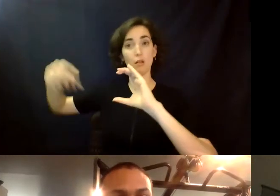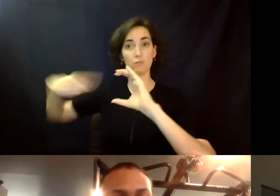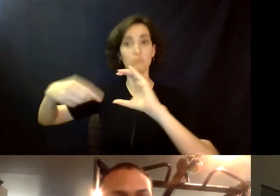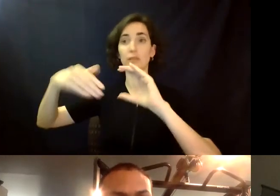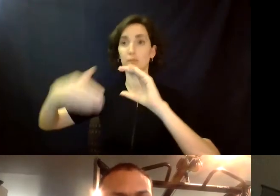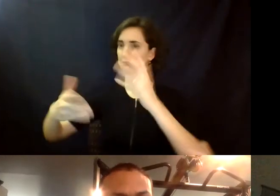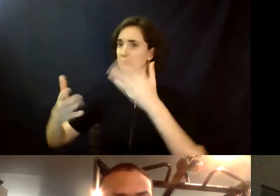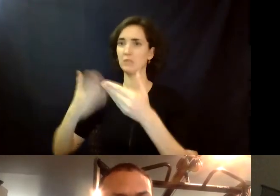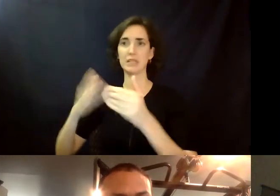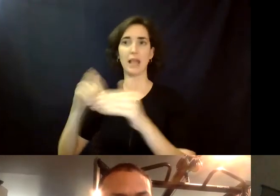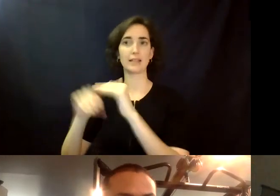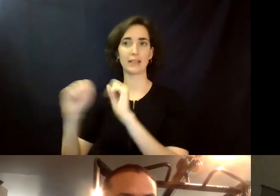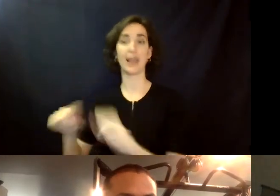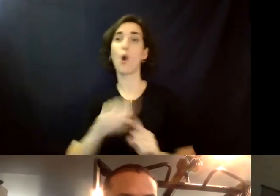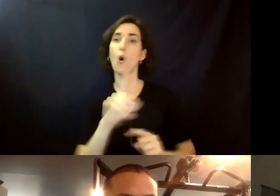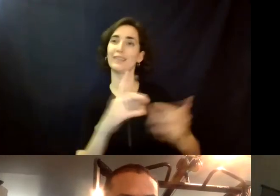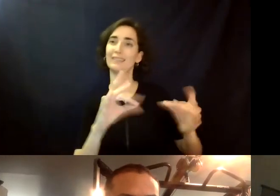line.